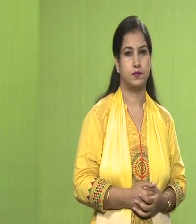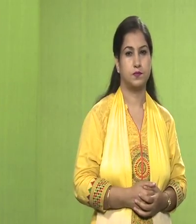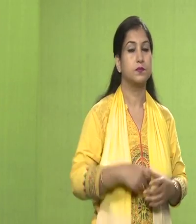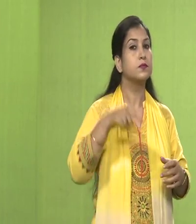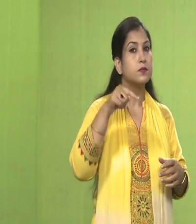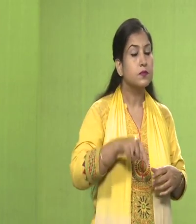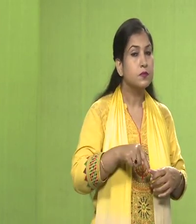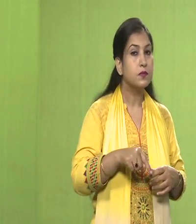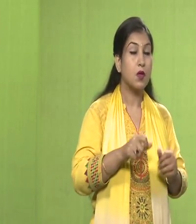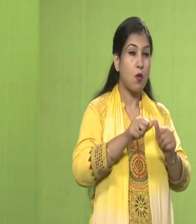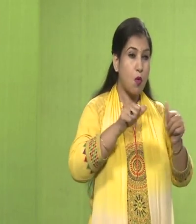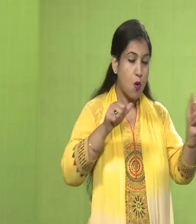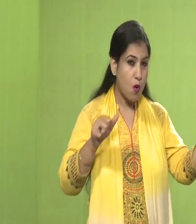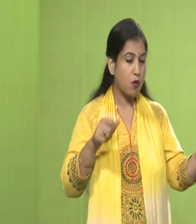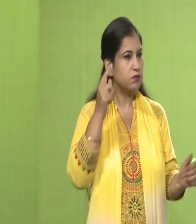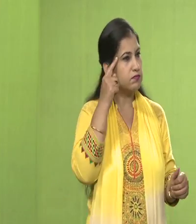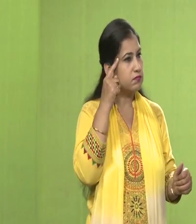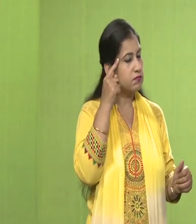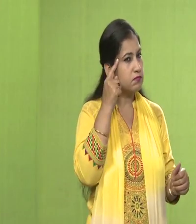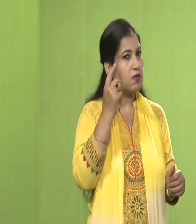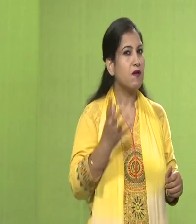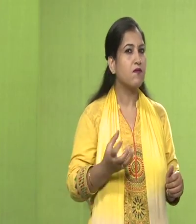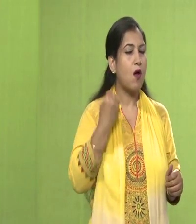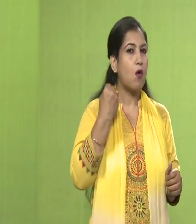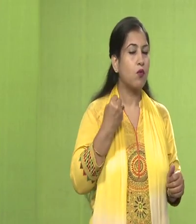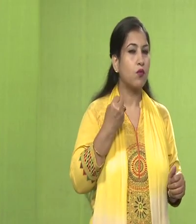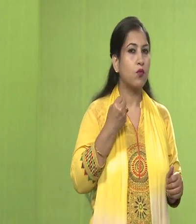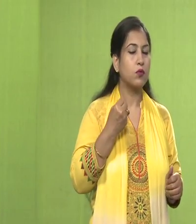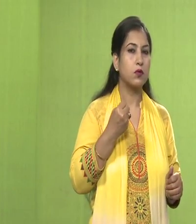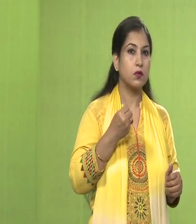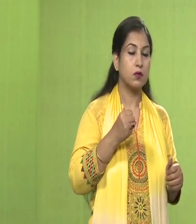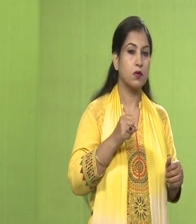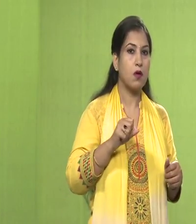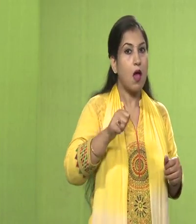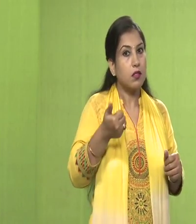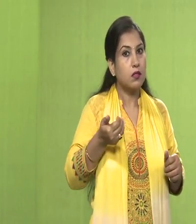Due to this reason, the European decided to find sea route to Asia.